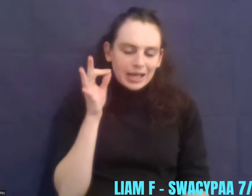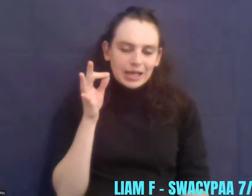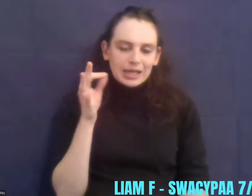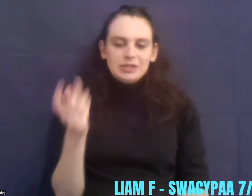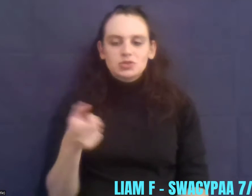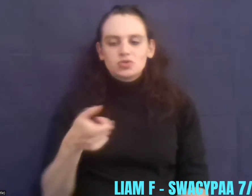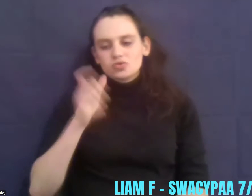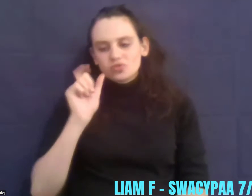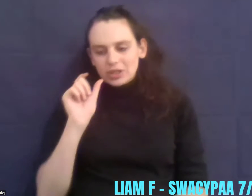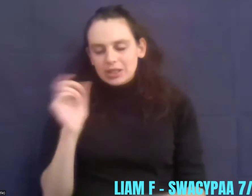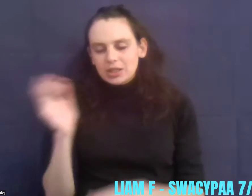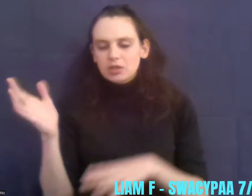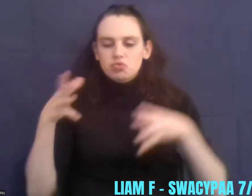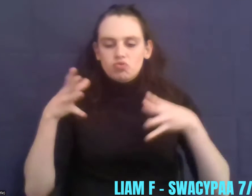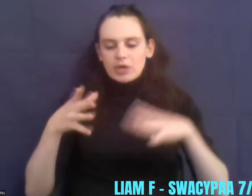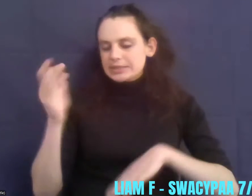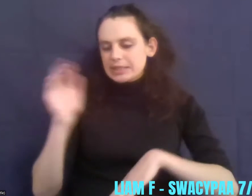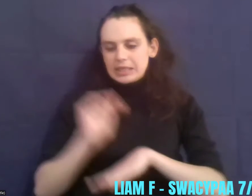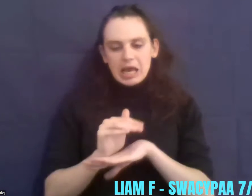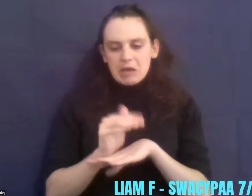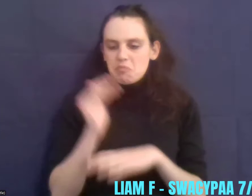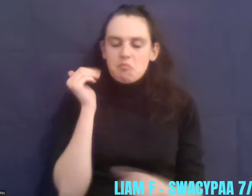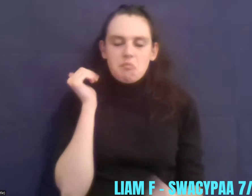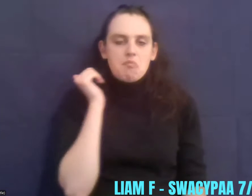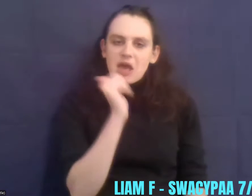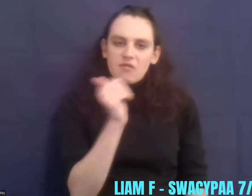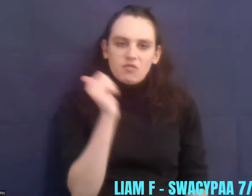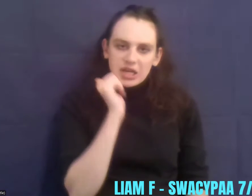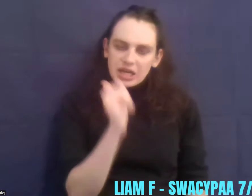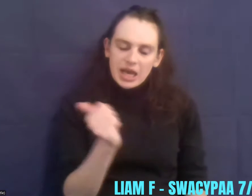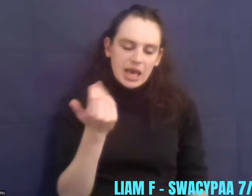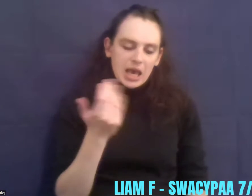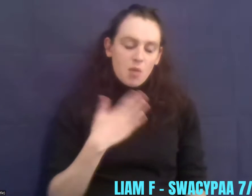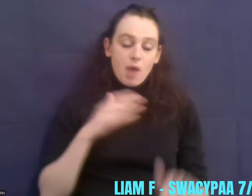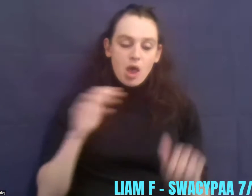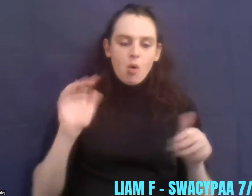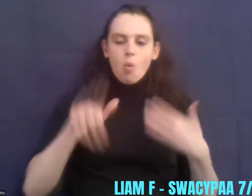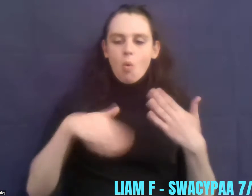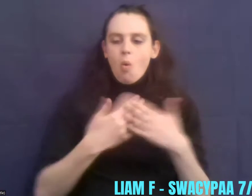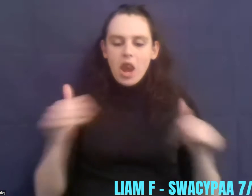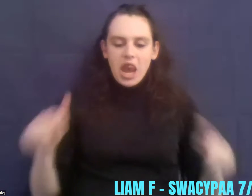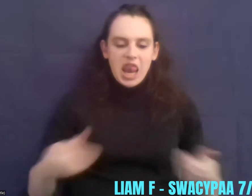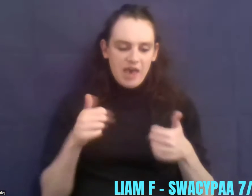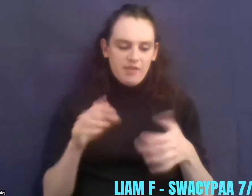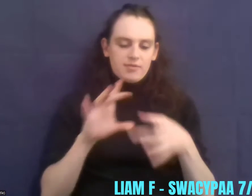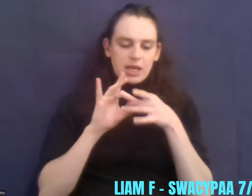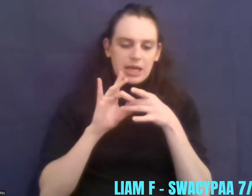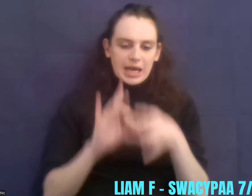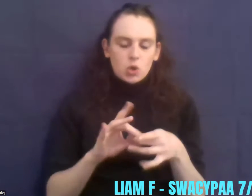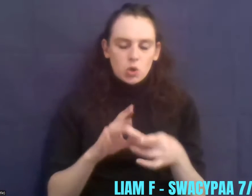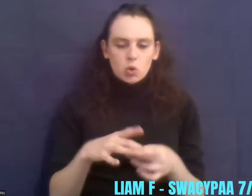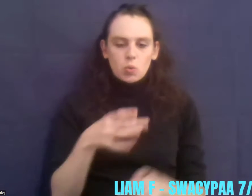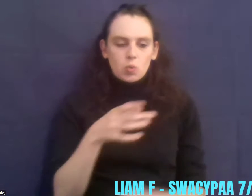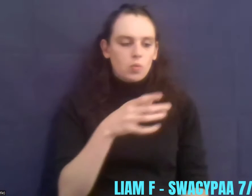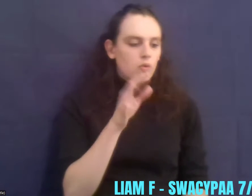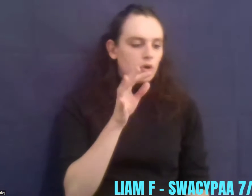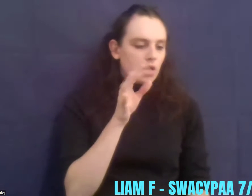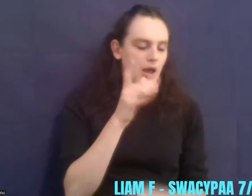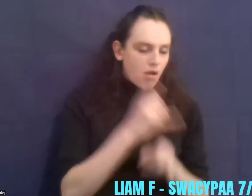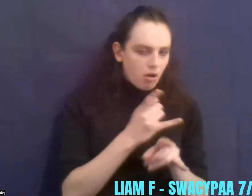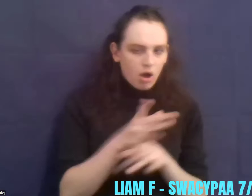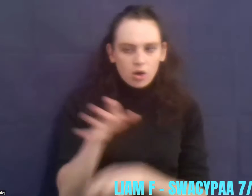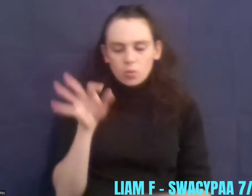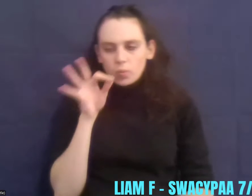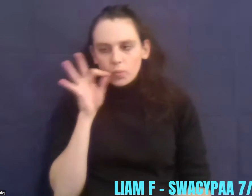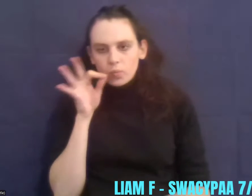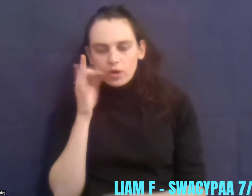day. And I thought, kind of managing my life around these substances, but Um, another alcoholic pointed